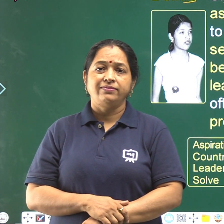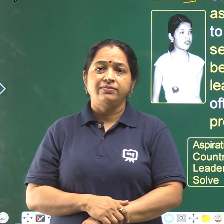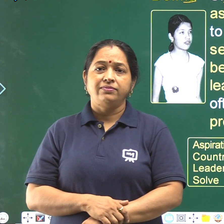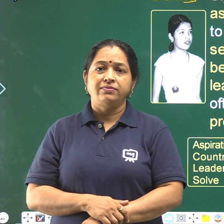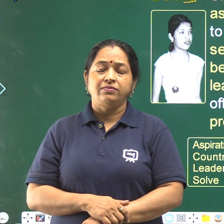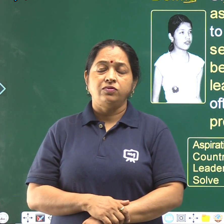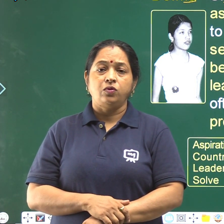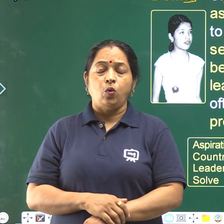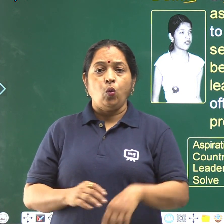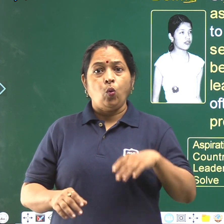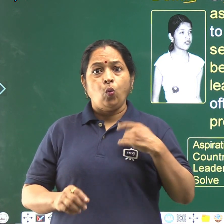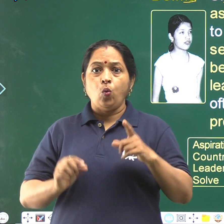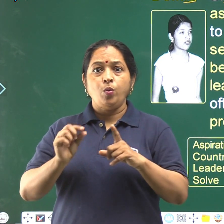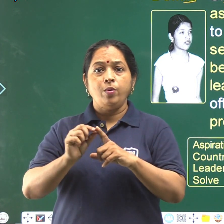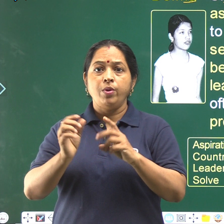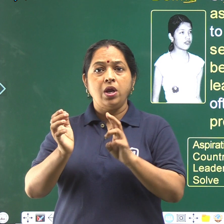to be Prime Minister,